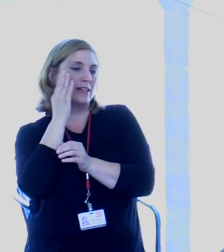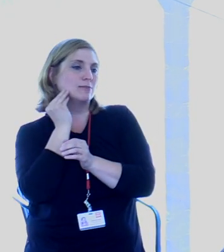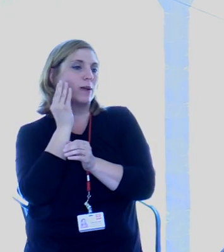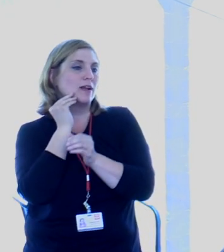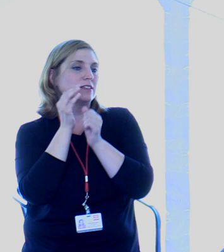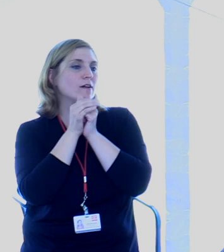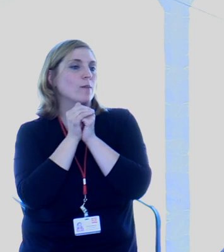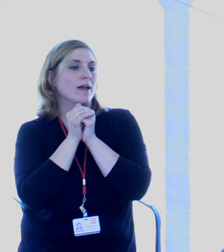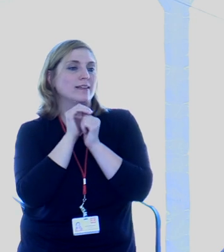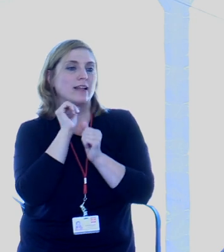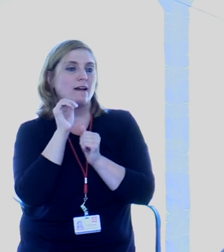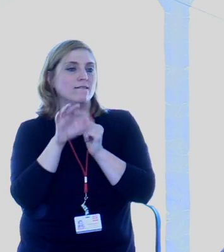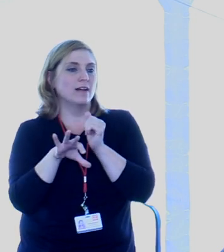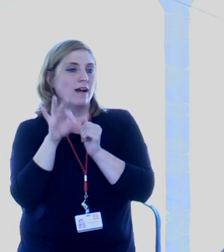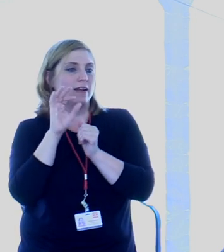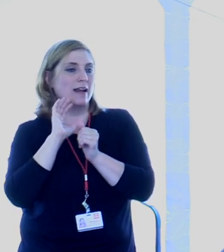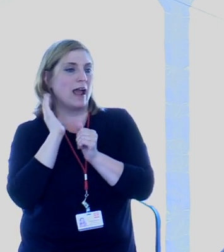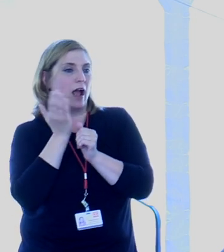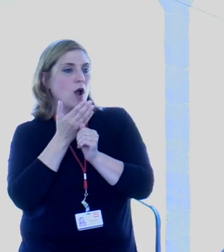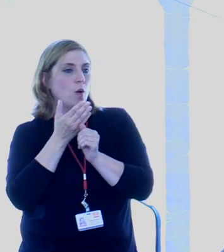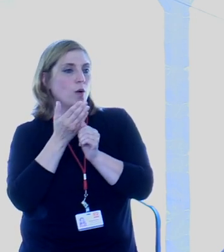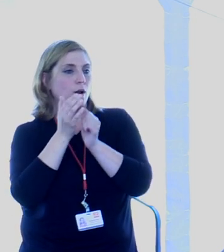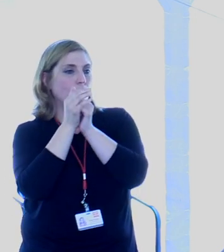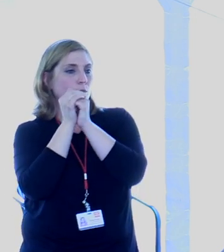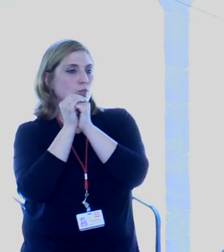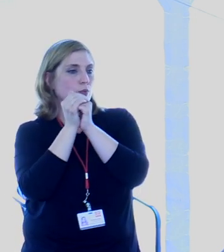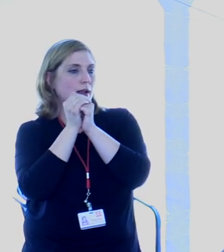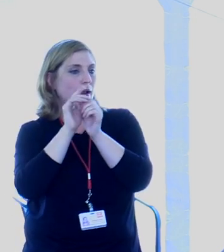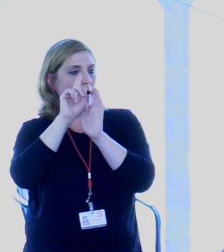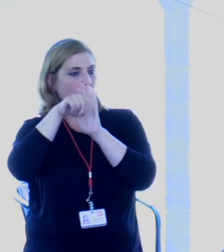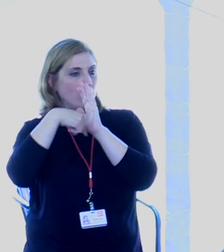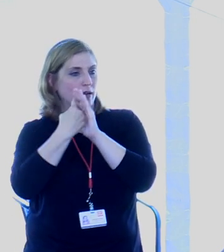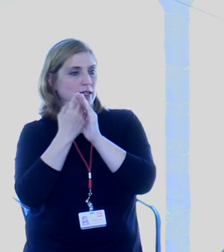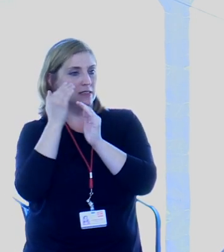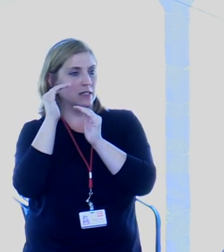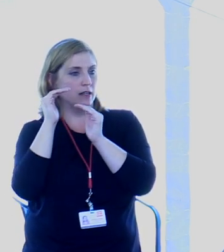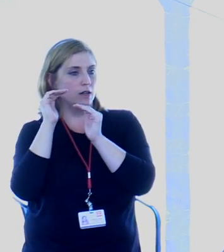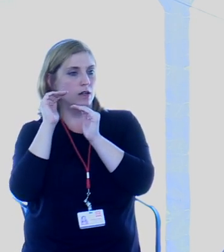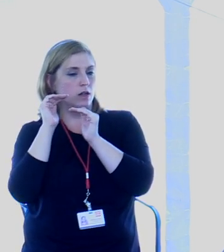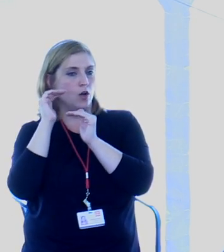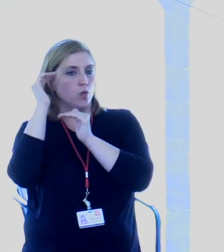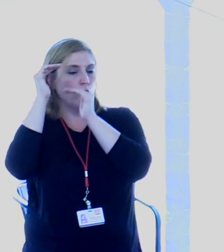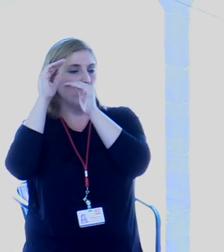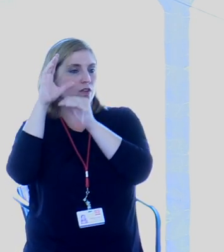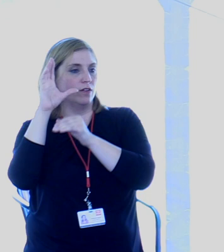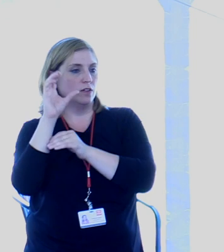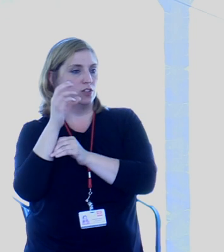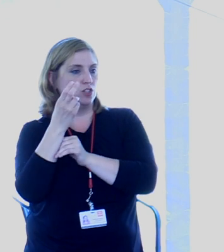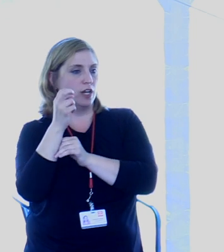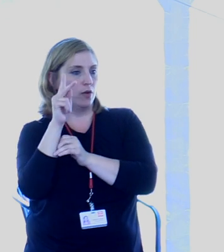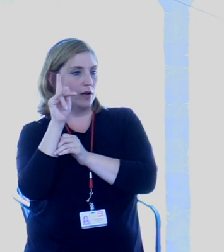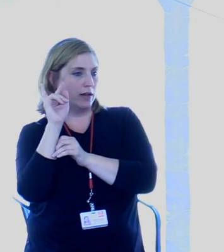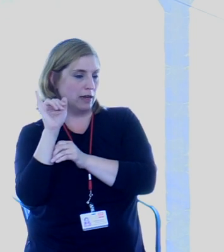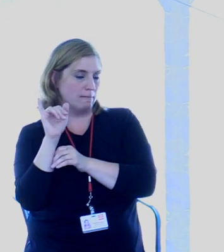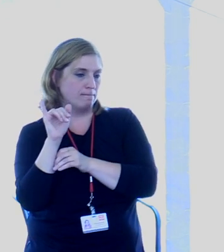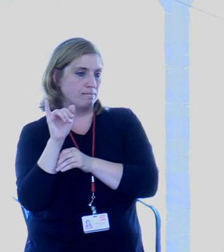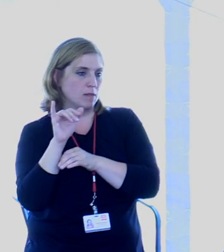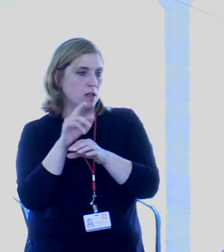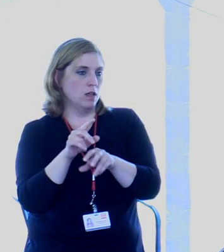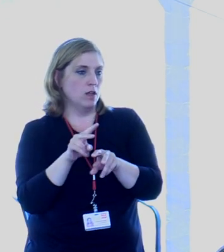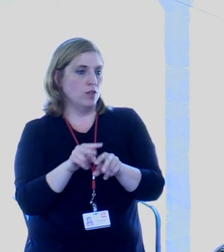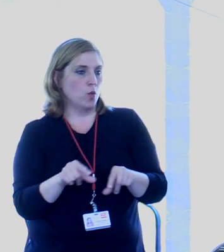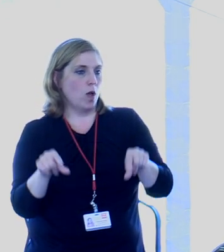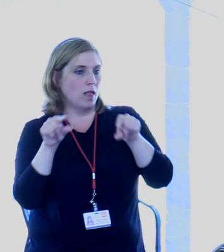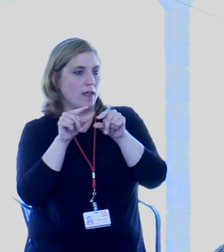prayer. It's not found in our prayer hour. It's found in the growth in charity. Okay, the quality of our prayer is